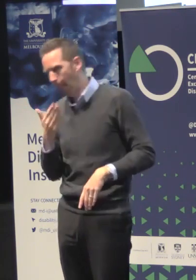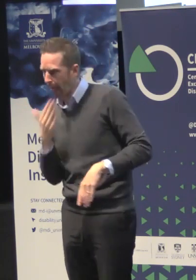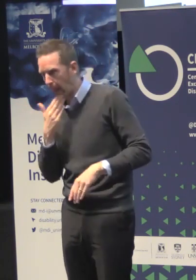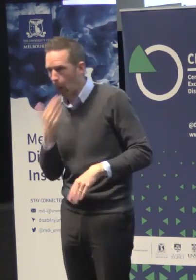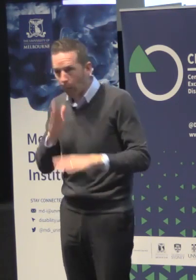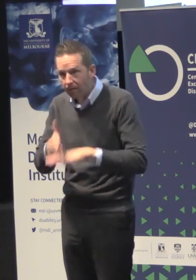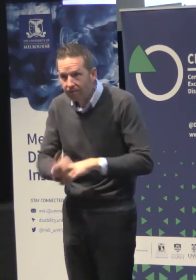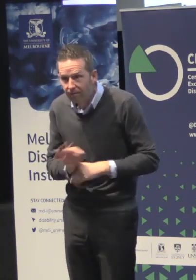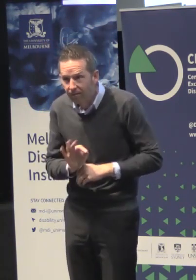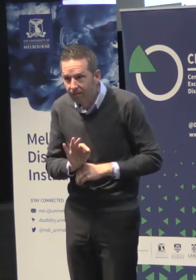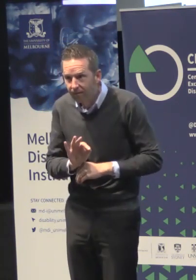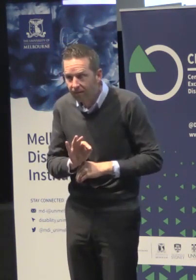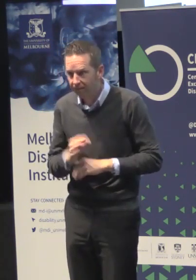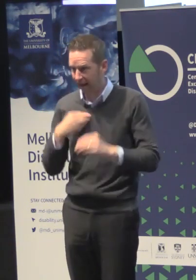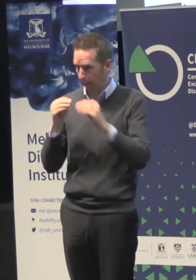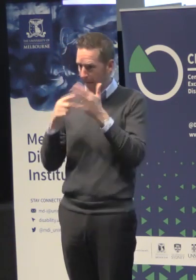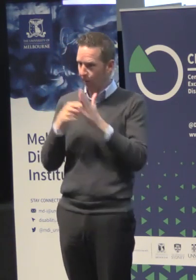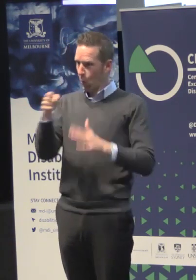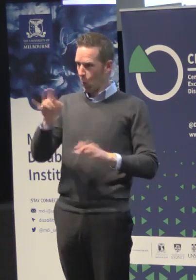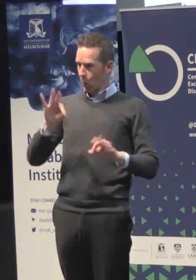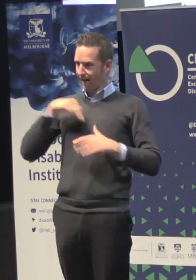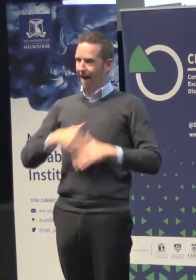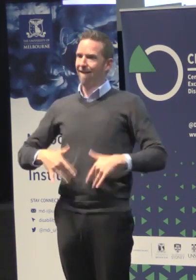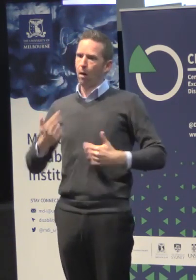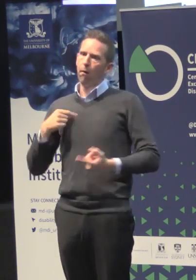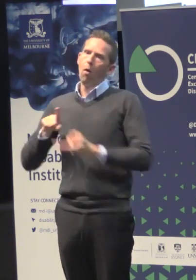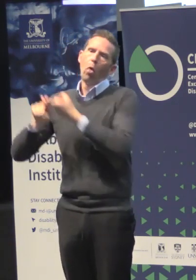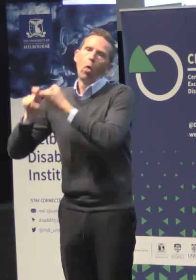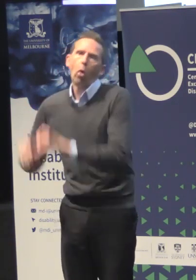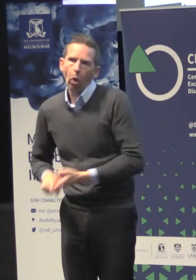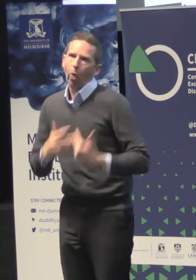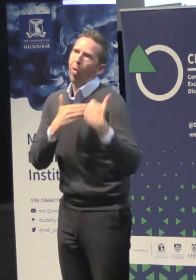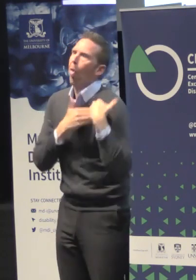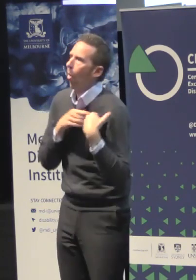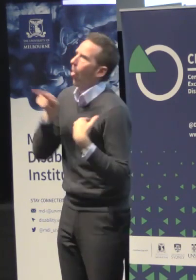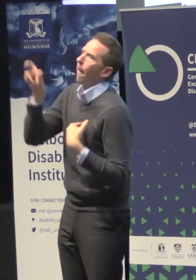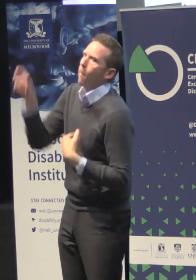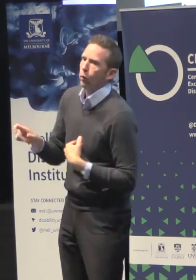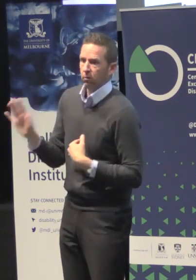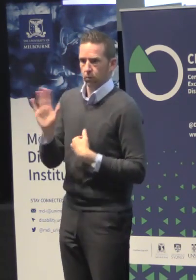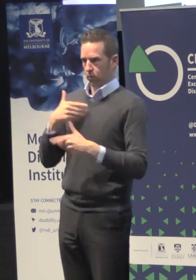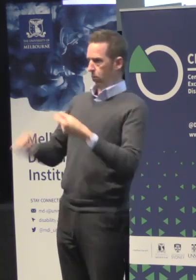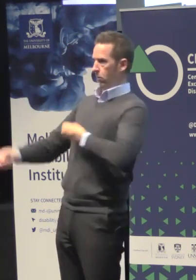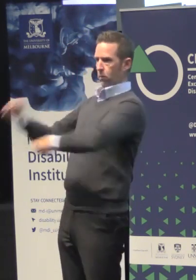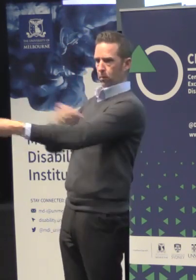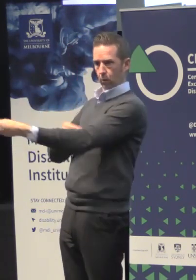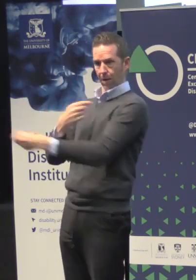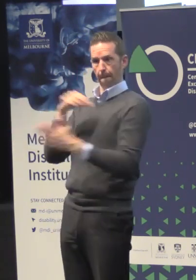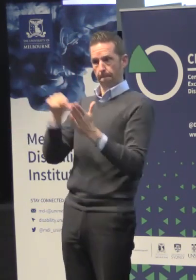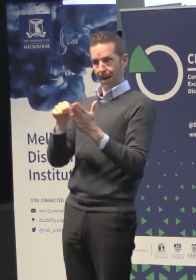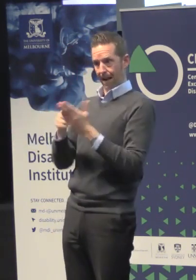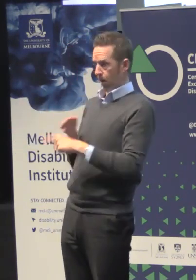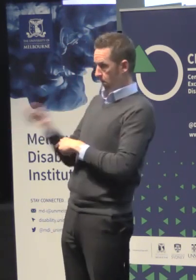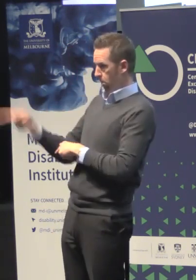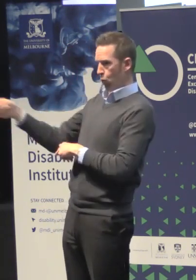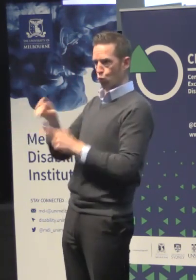you. And I bet you don't feel dependent on that person. It's a cash exchange. You give the money, they do